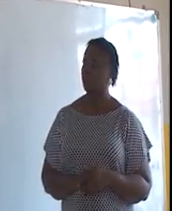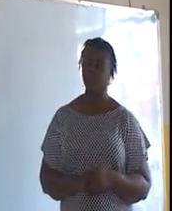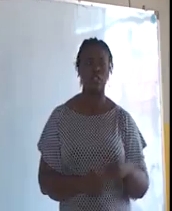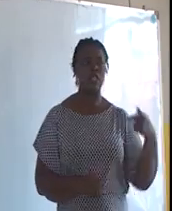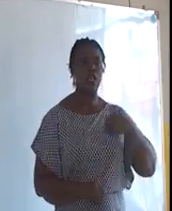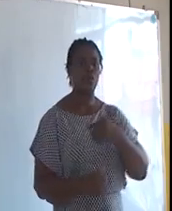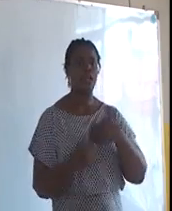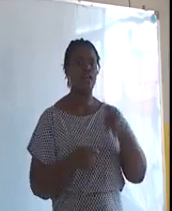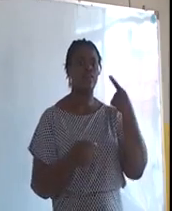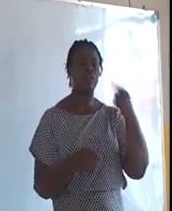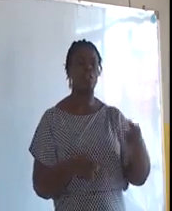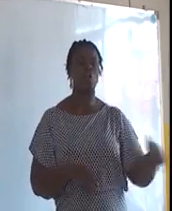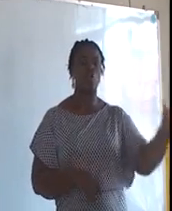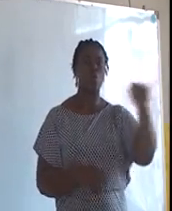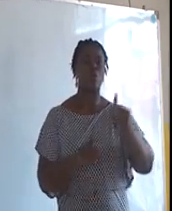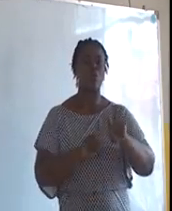We have the common difference